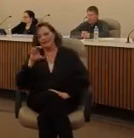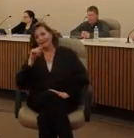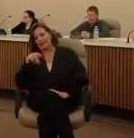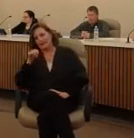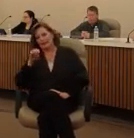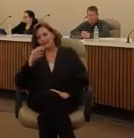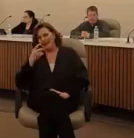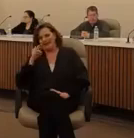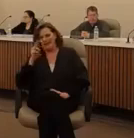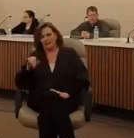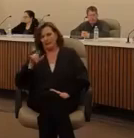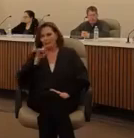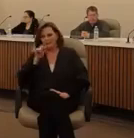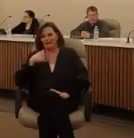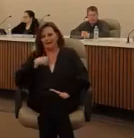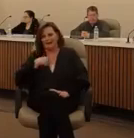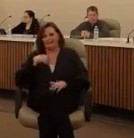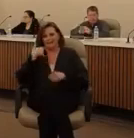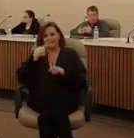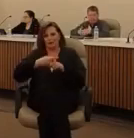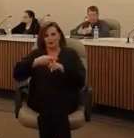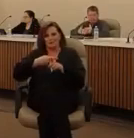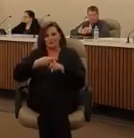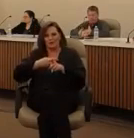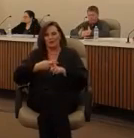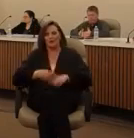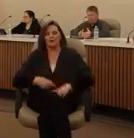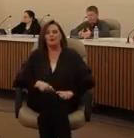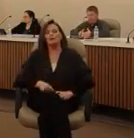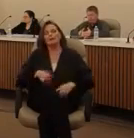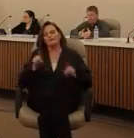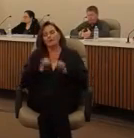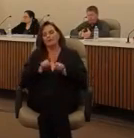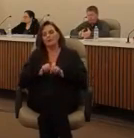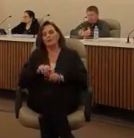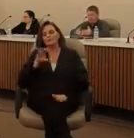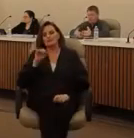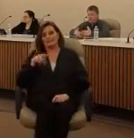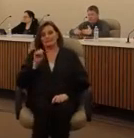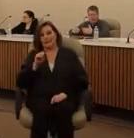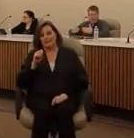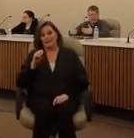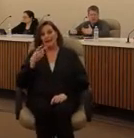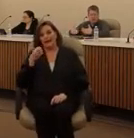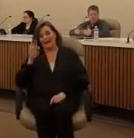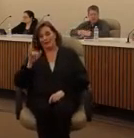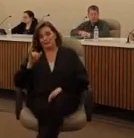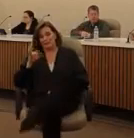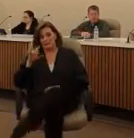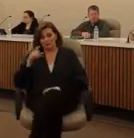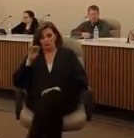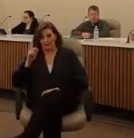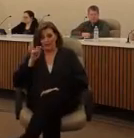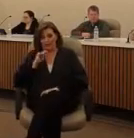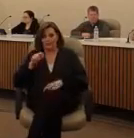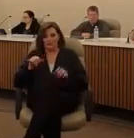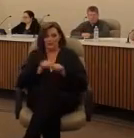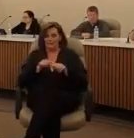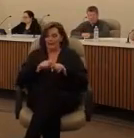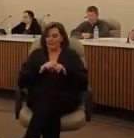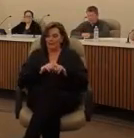would probably not have a crosswalk. Of course, it's also, Cape Henry Trail is on the same side as